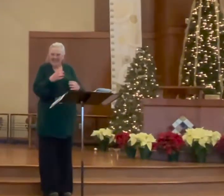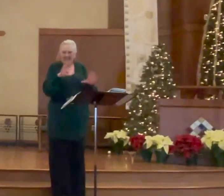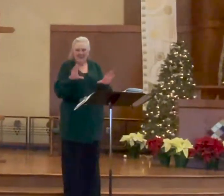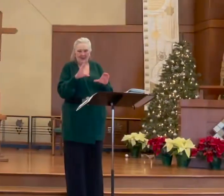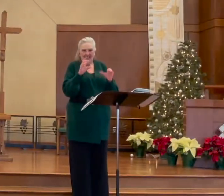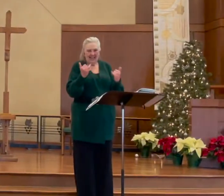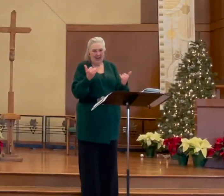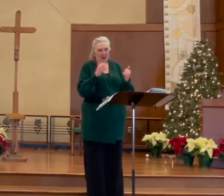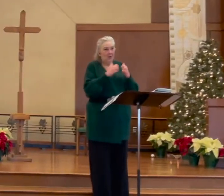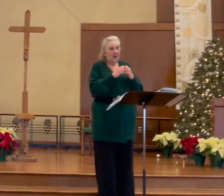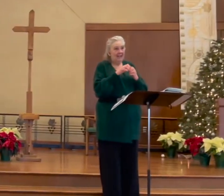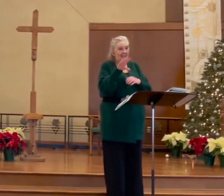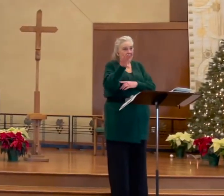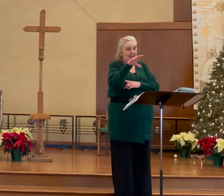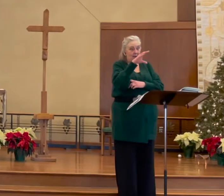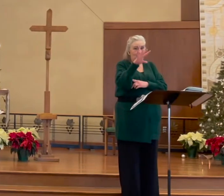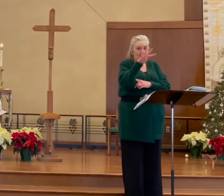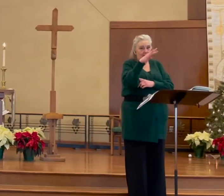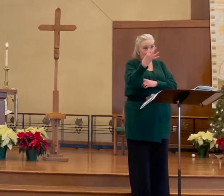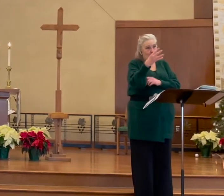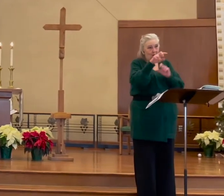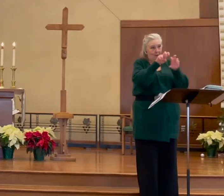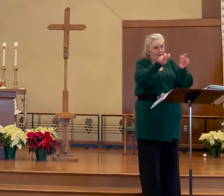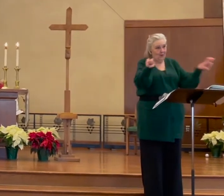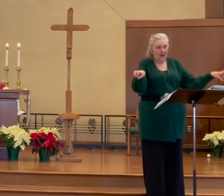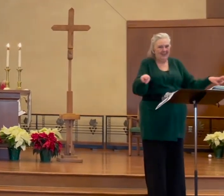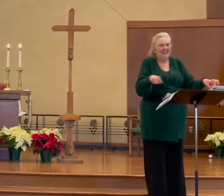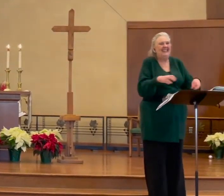camera right in the fourth row.